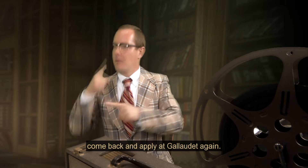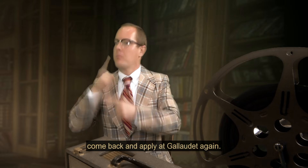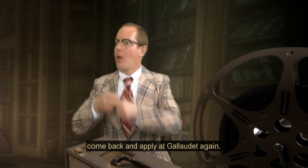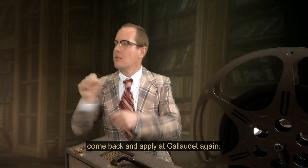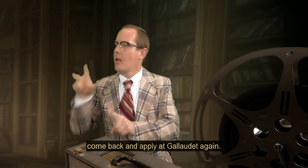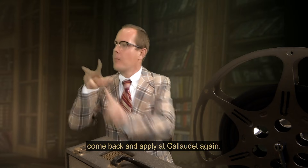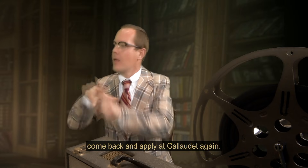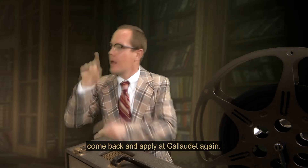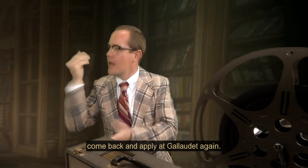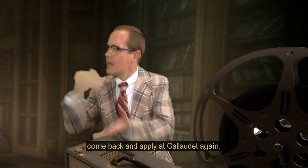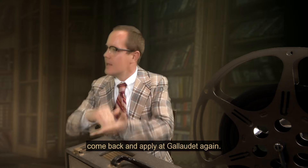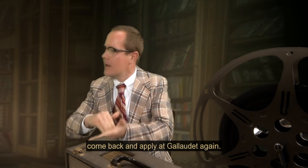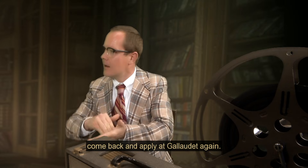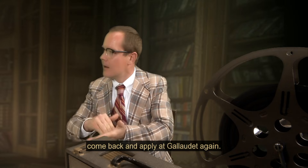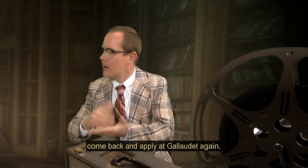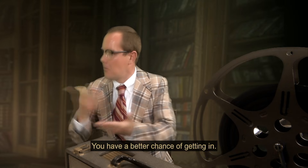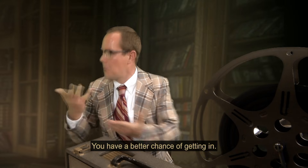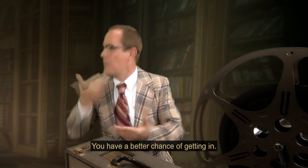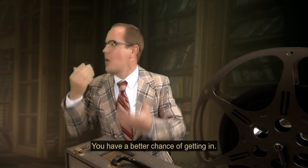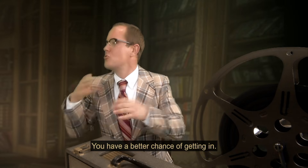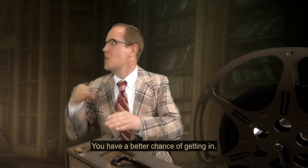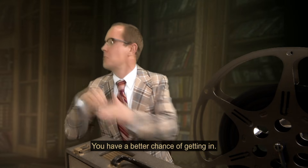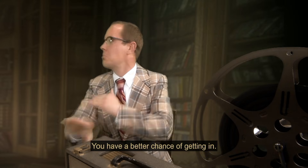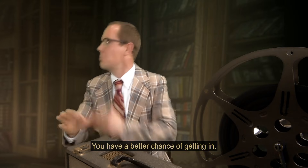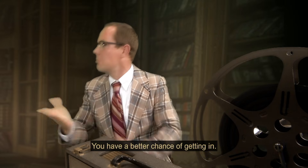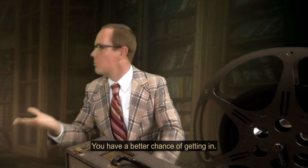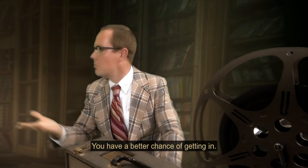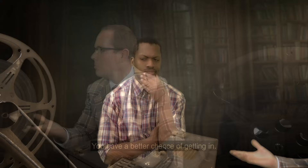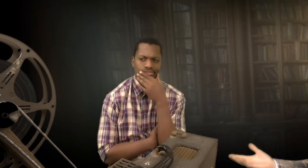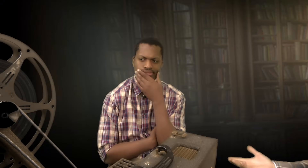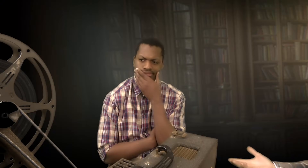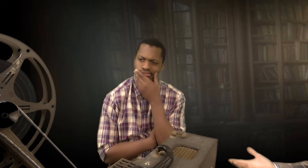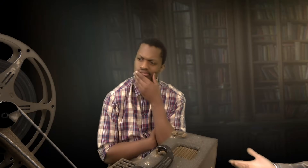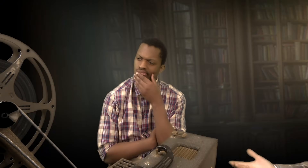back and apply at Gallaudet again. You have a better chance of getting in.